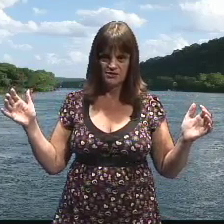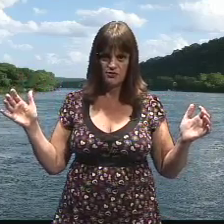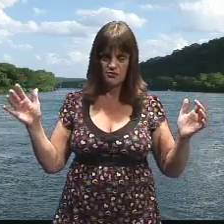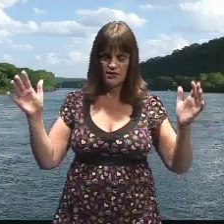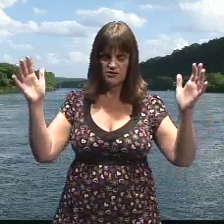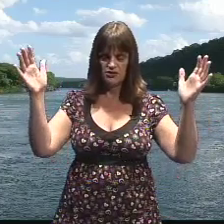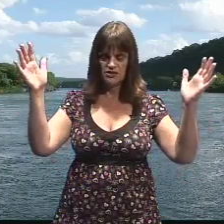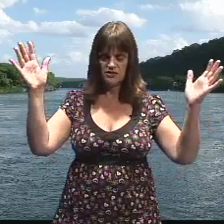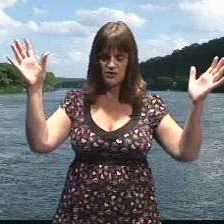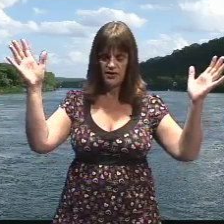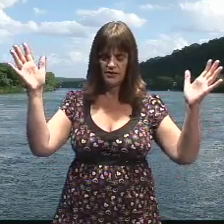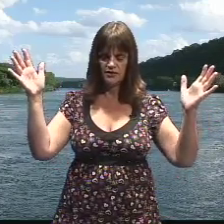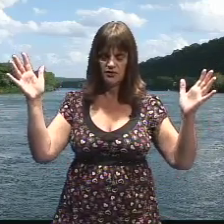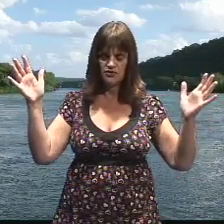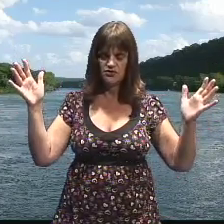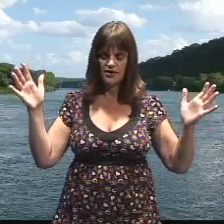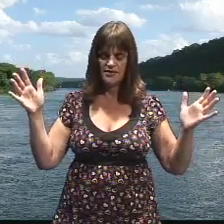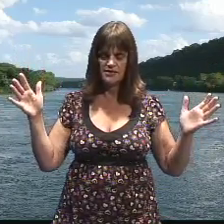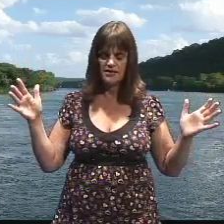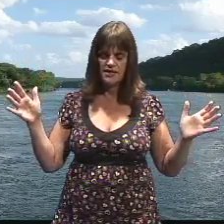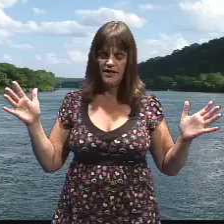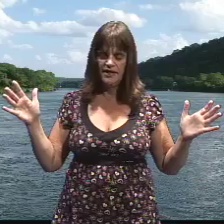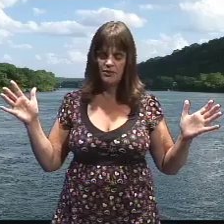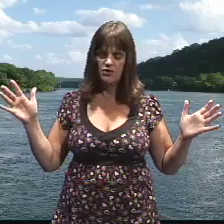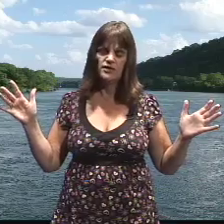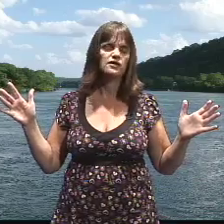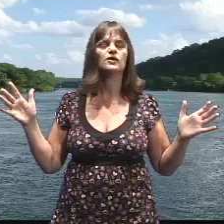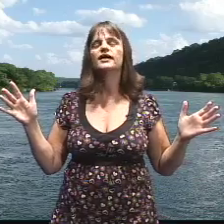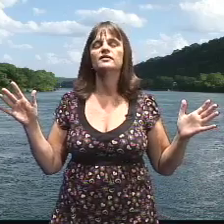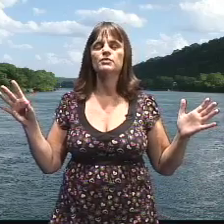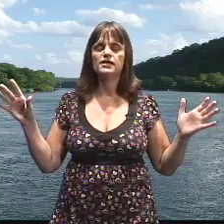move about, so just go ahead and close your eyes, and I'm going to go ahead and begin